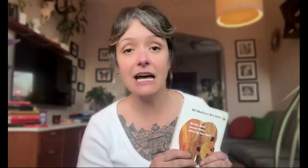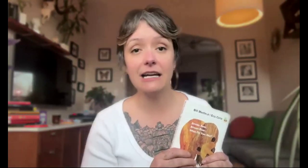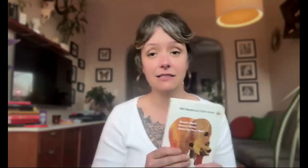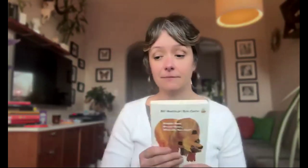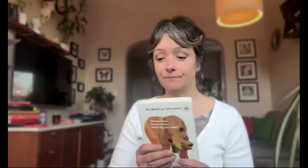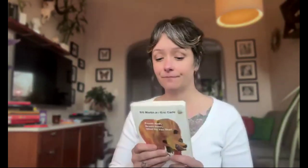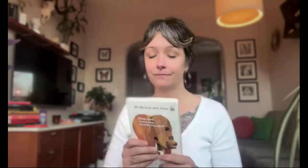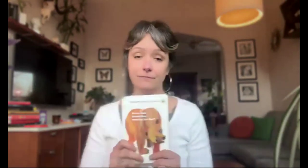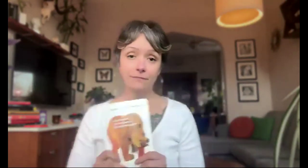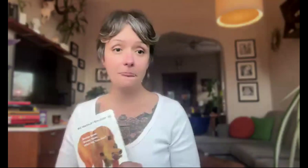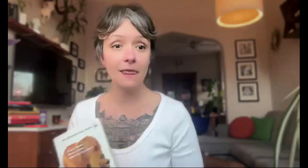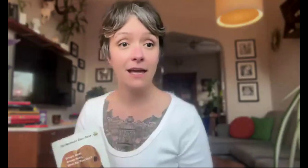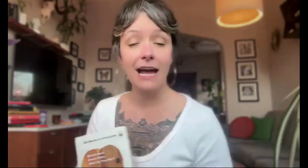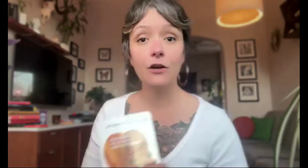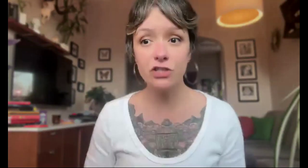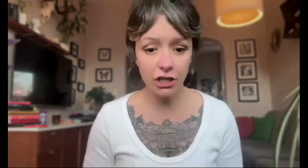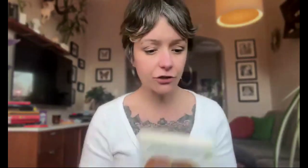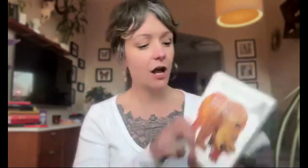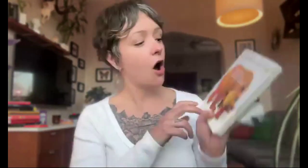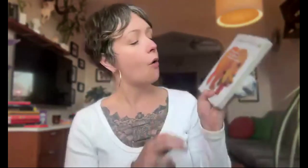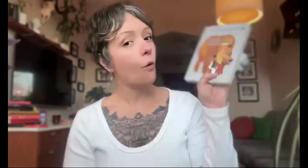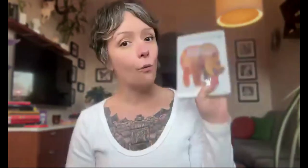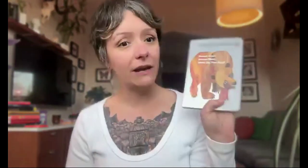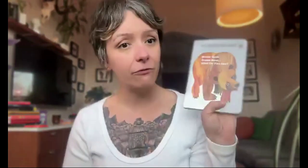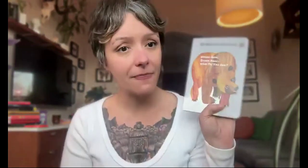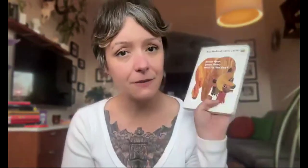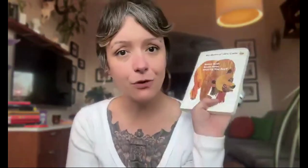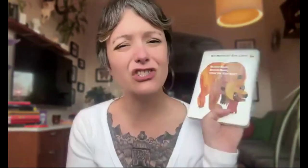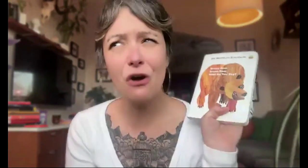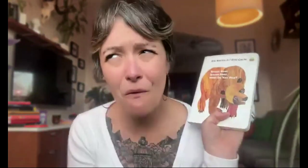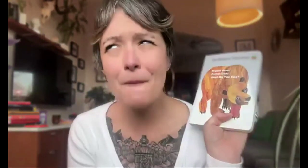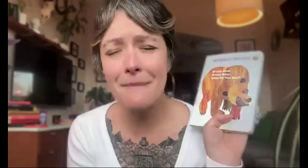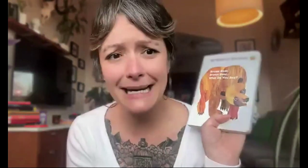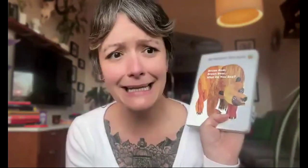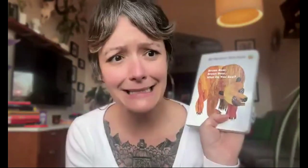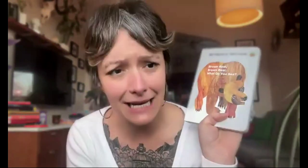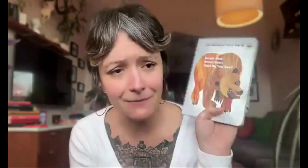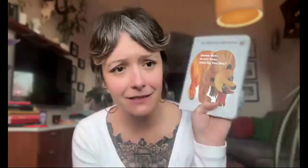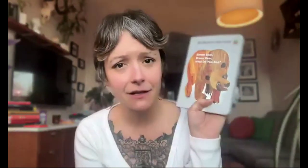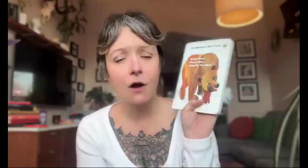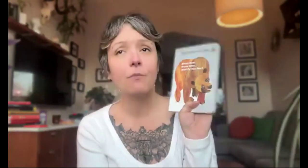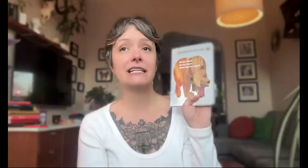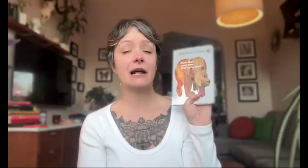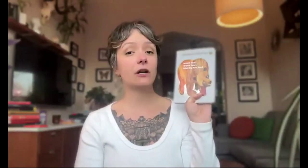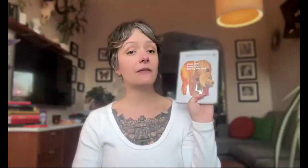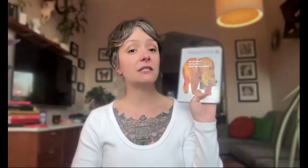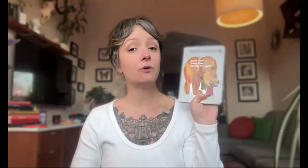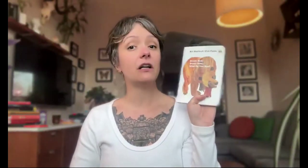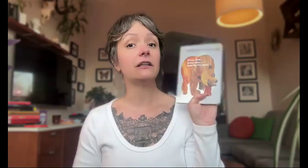these signs. And you go, children, we've read this book so many times, but today we're going to read this book a